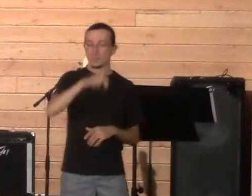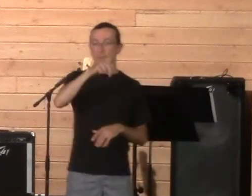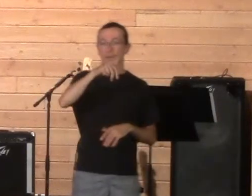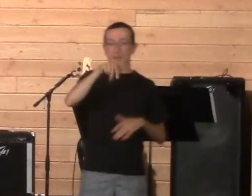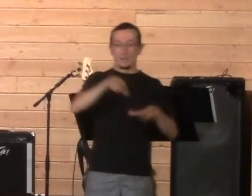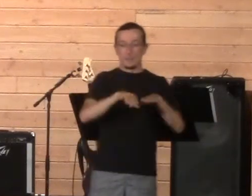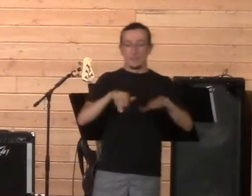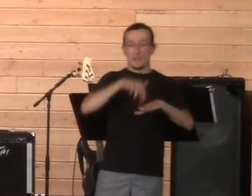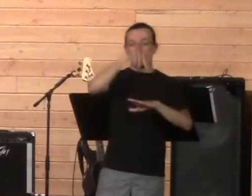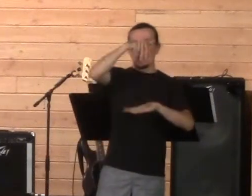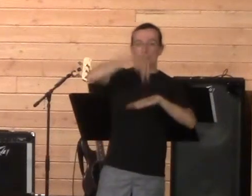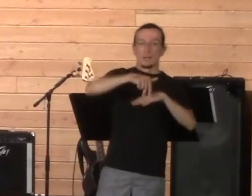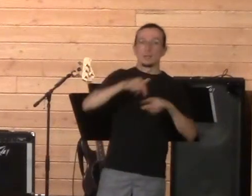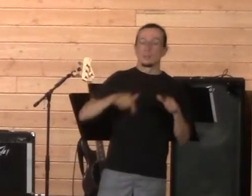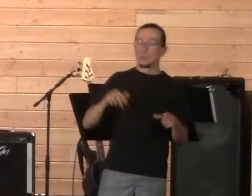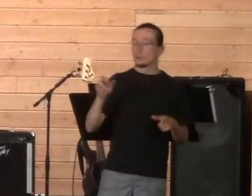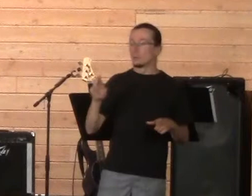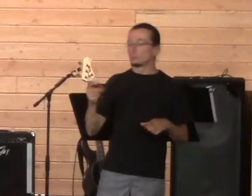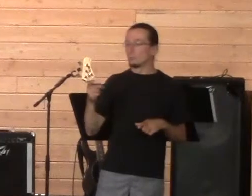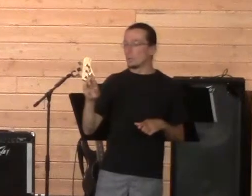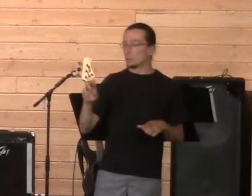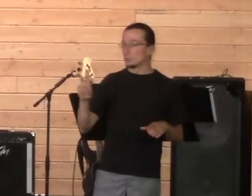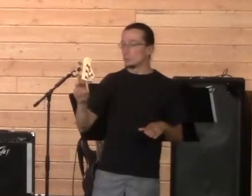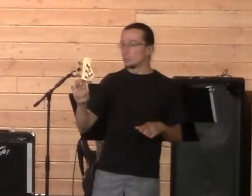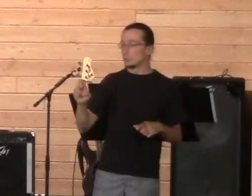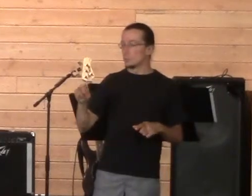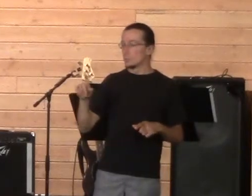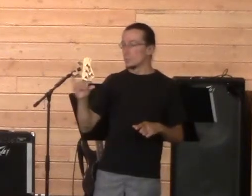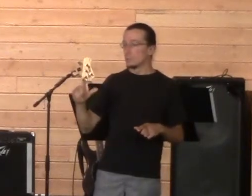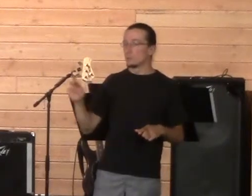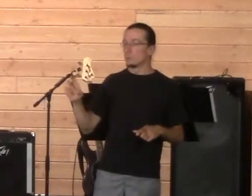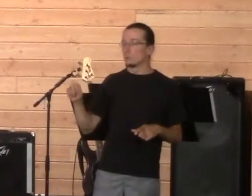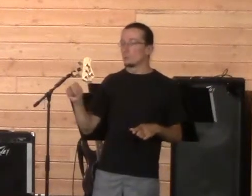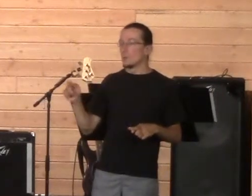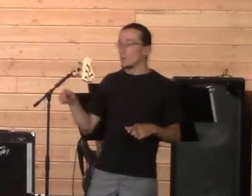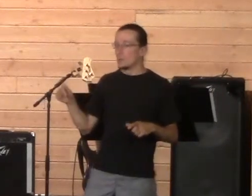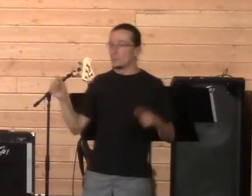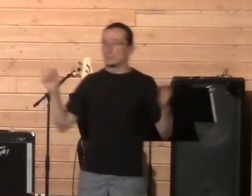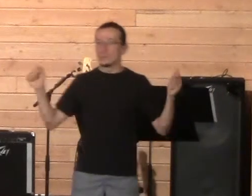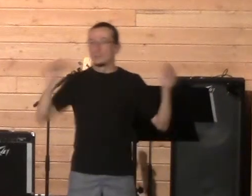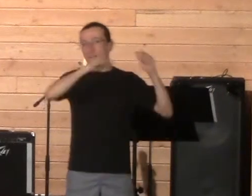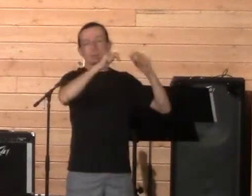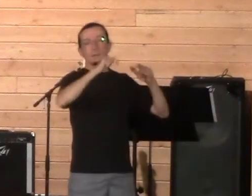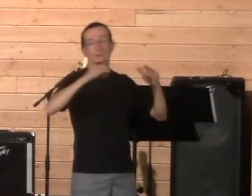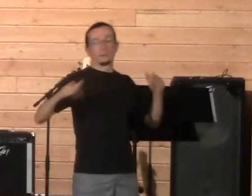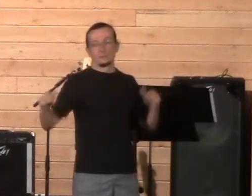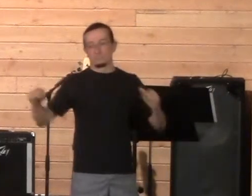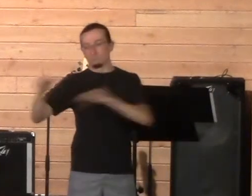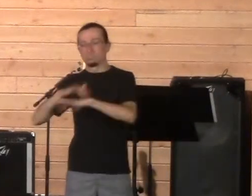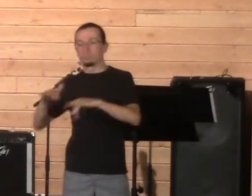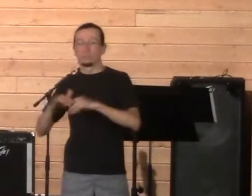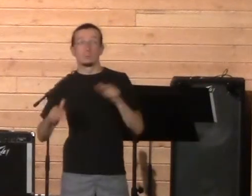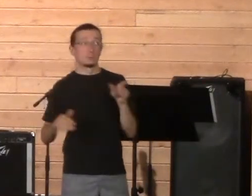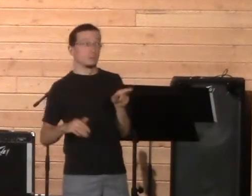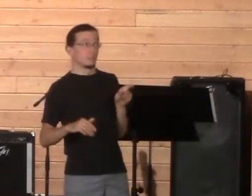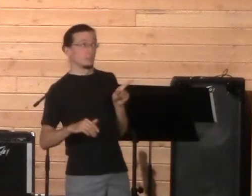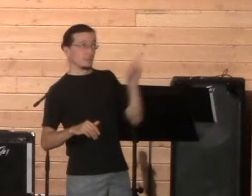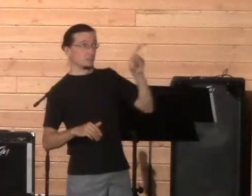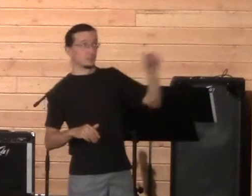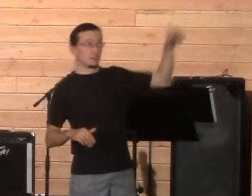then Roger and Wendell and Ronnie were plowing around me. And at the top of the stairs was Pastor